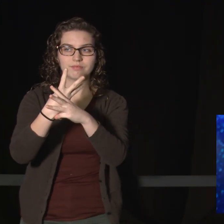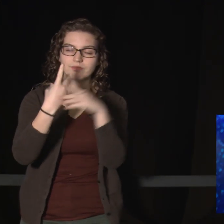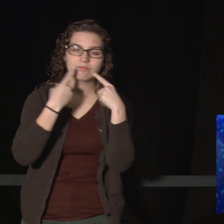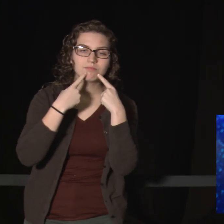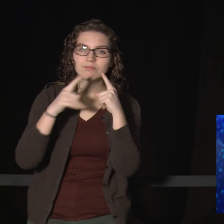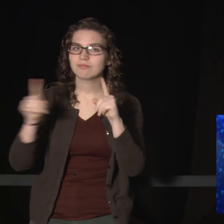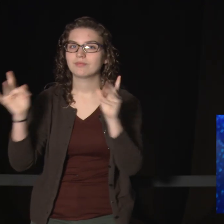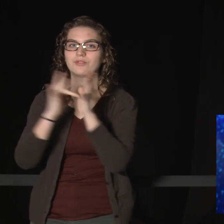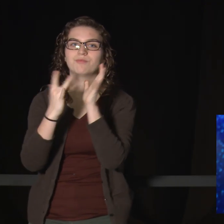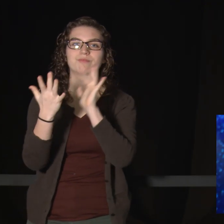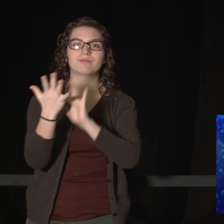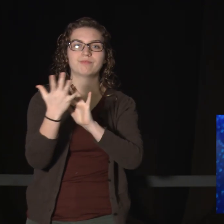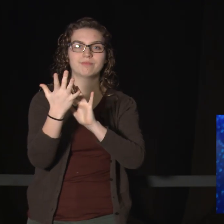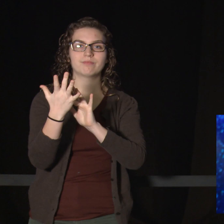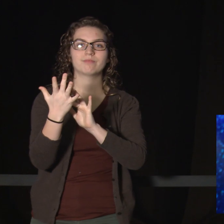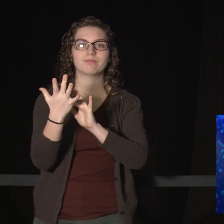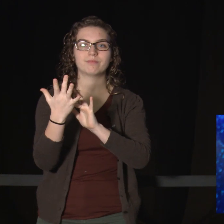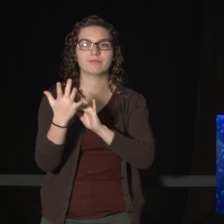proclaim Jesus.